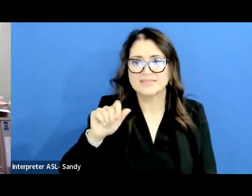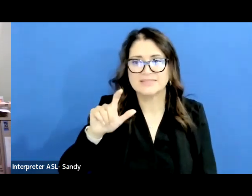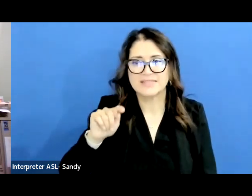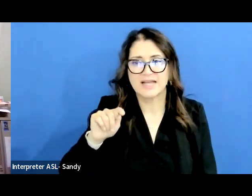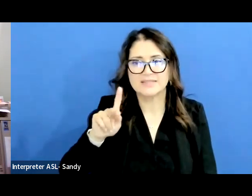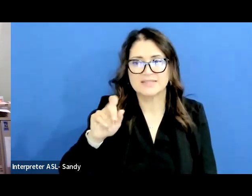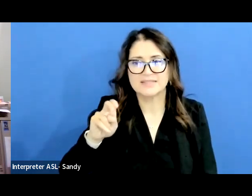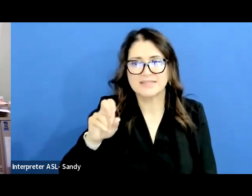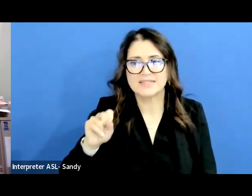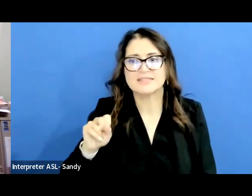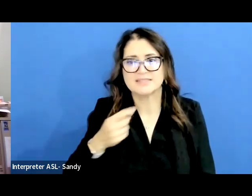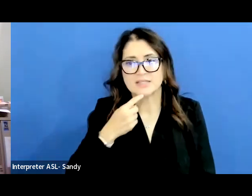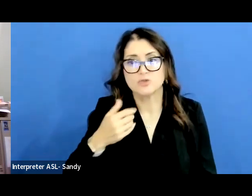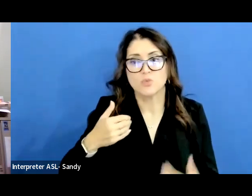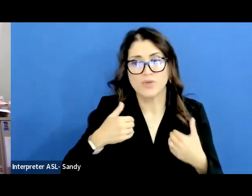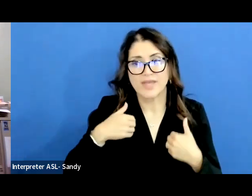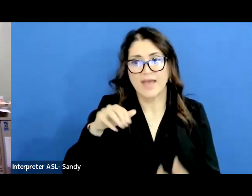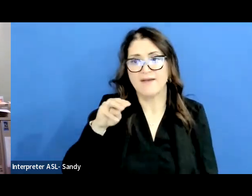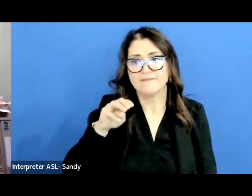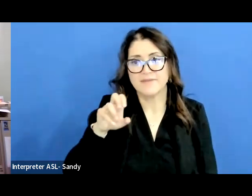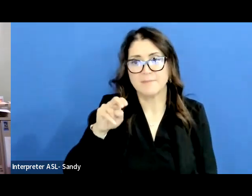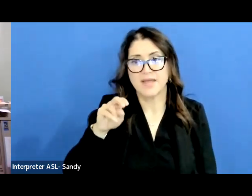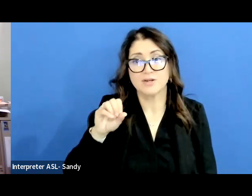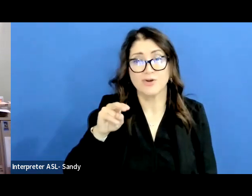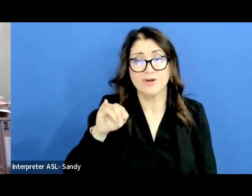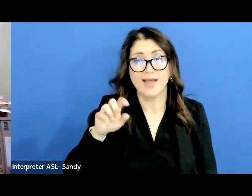within our community, which is why we came.